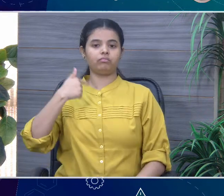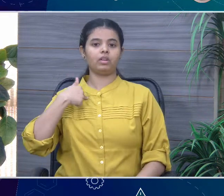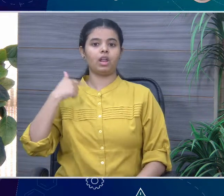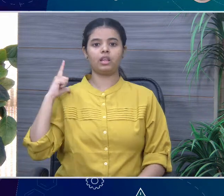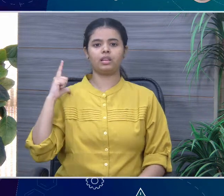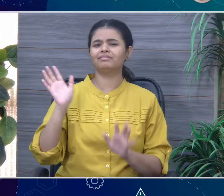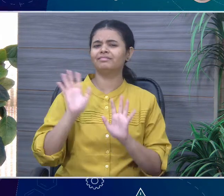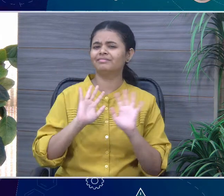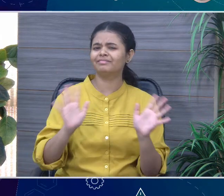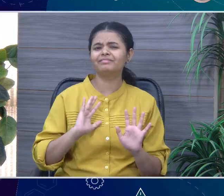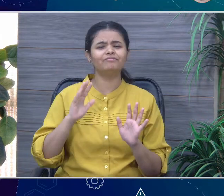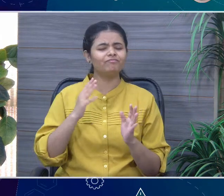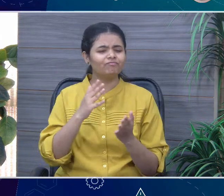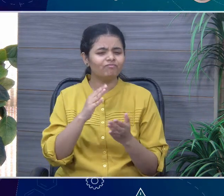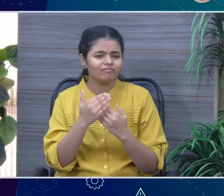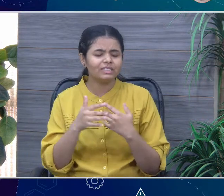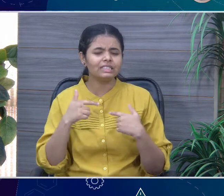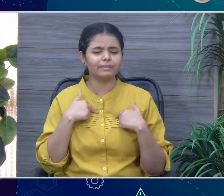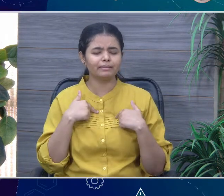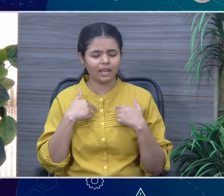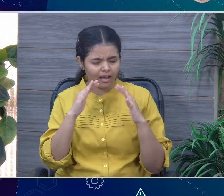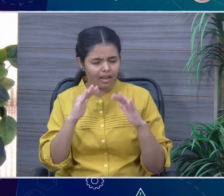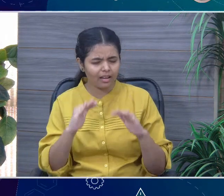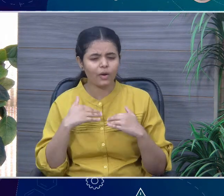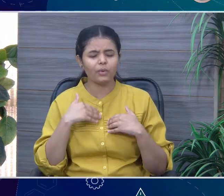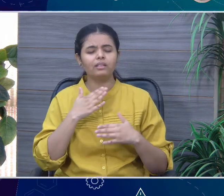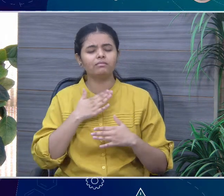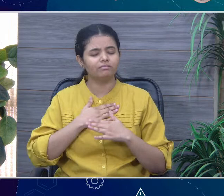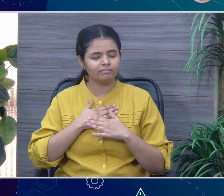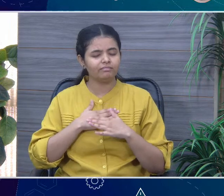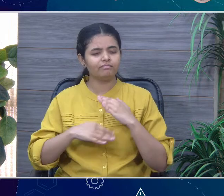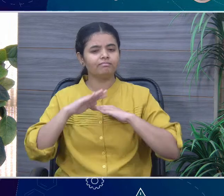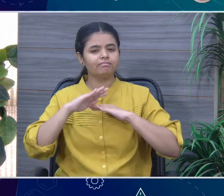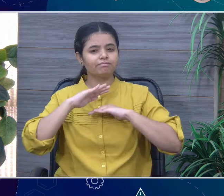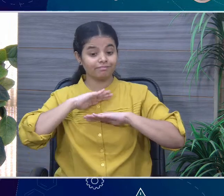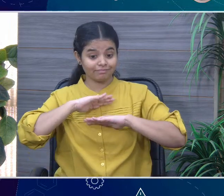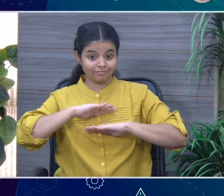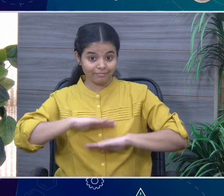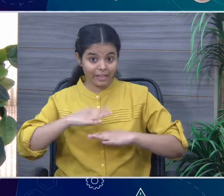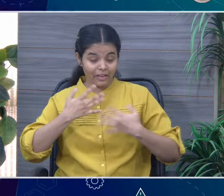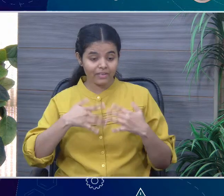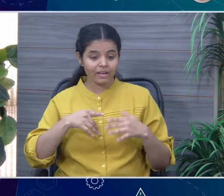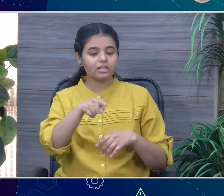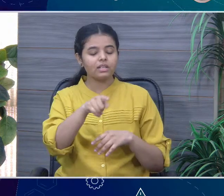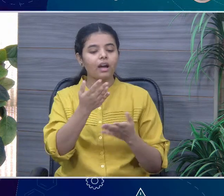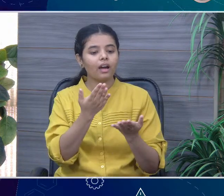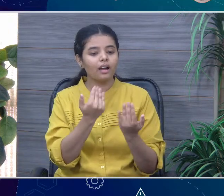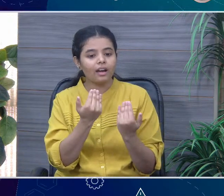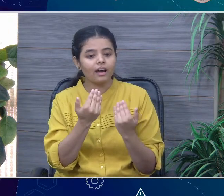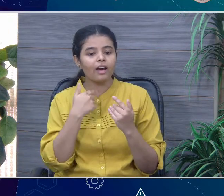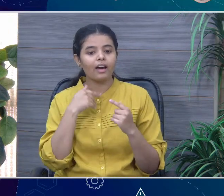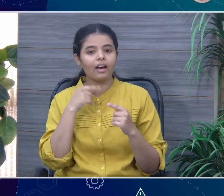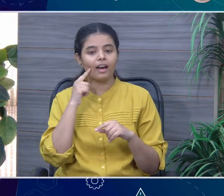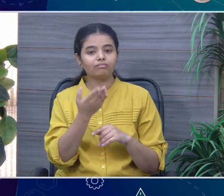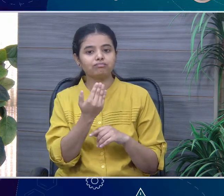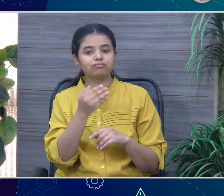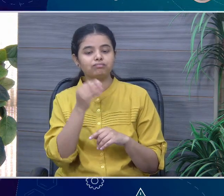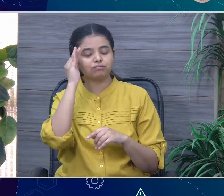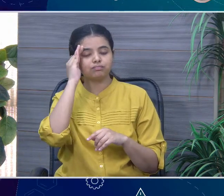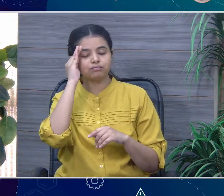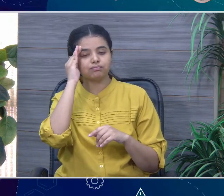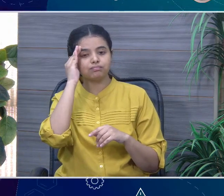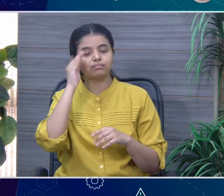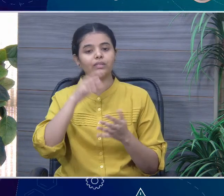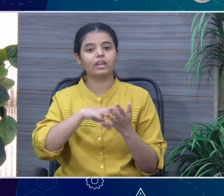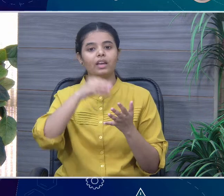a social leader. Try to understand the other child, because you can also learn from others. Like I have learned so